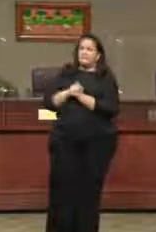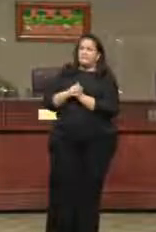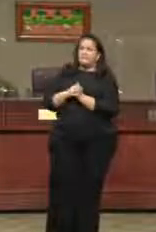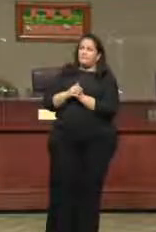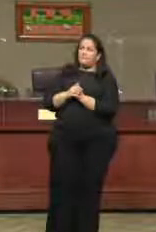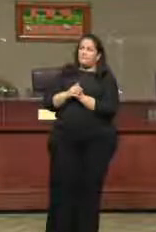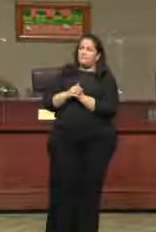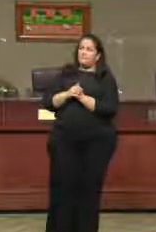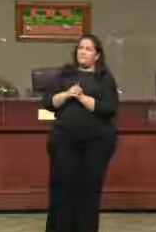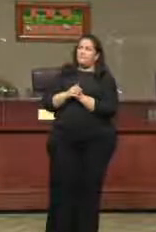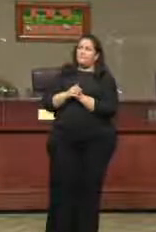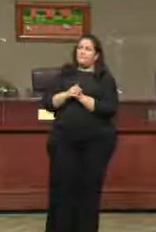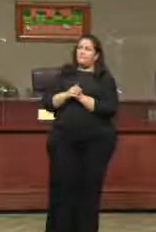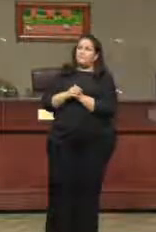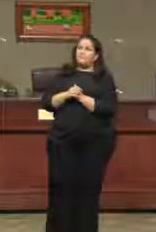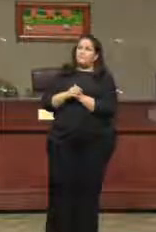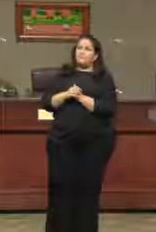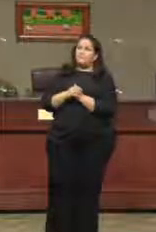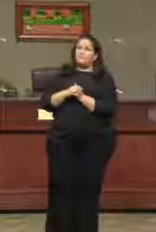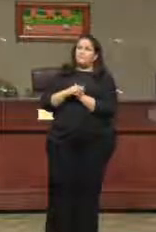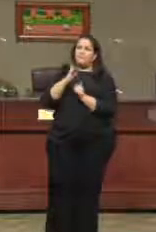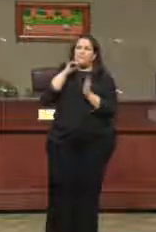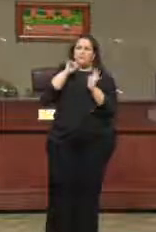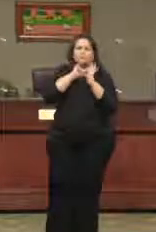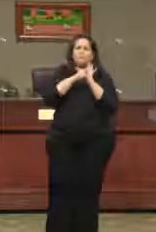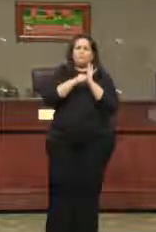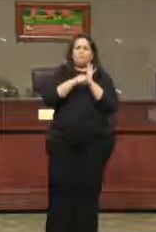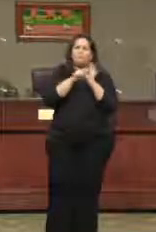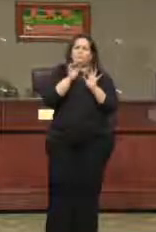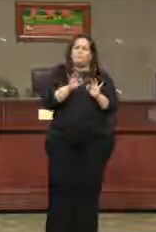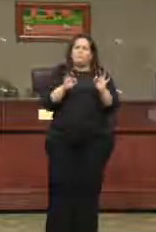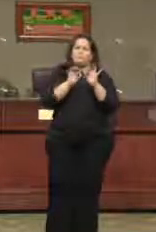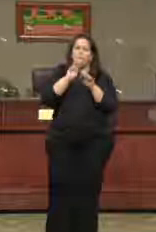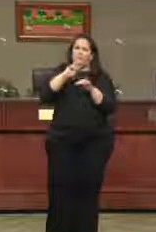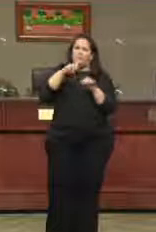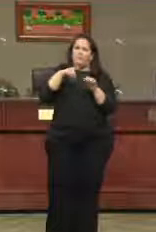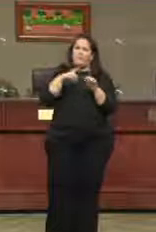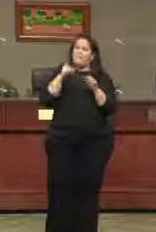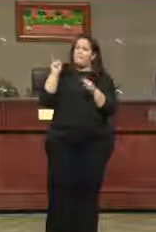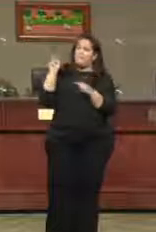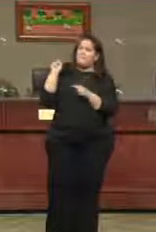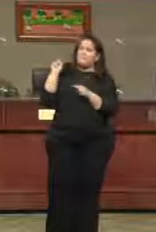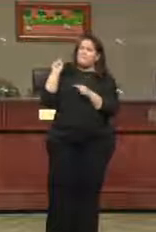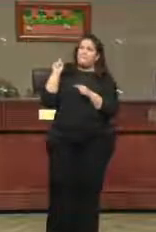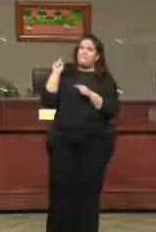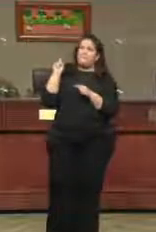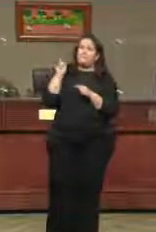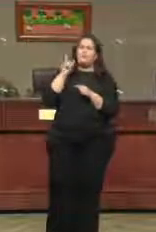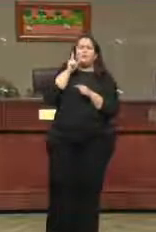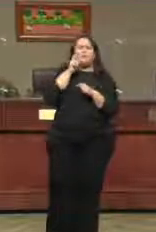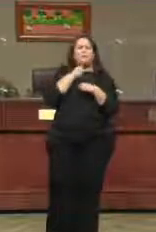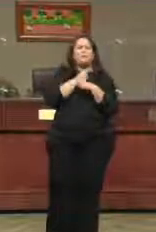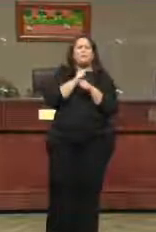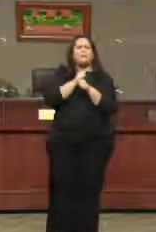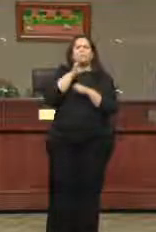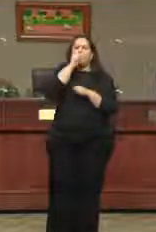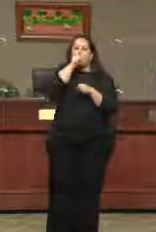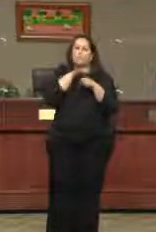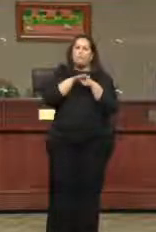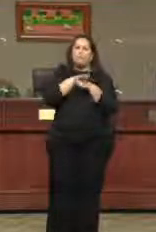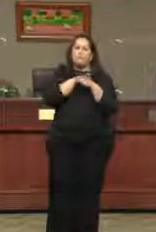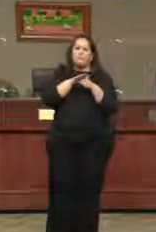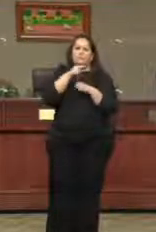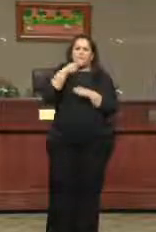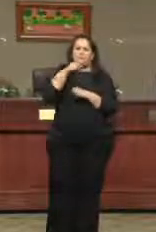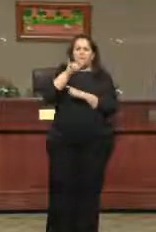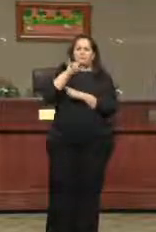to accentuate the importance of the mapping. This map was produced by Orange County's